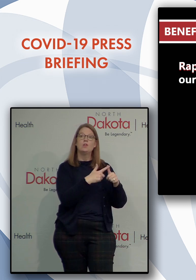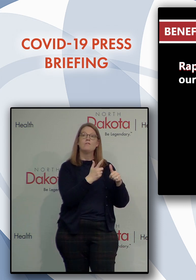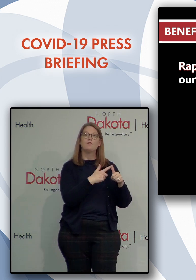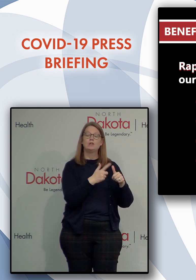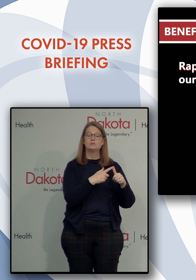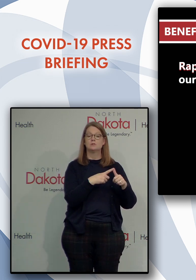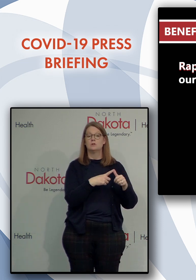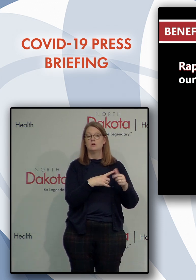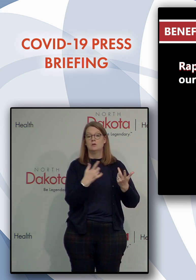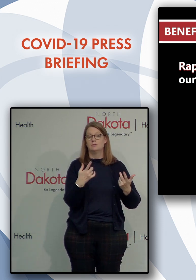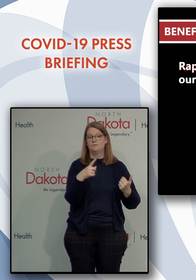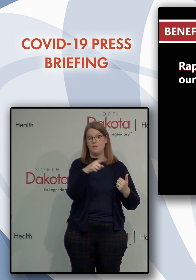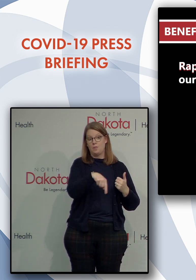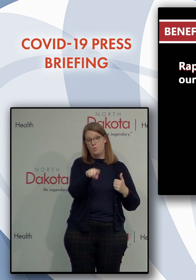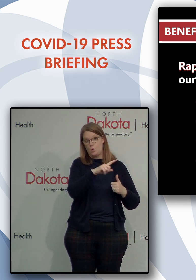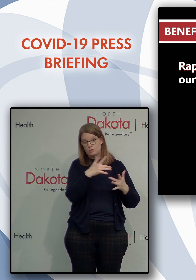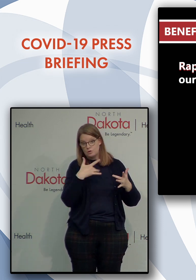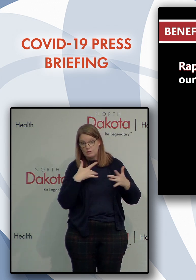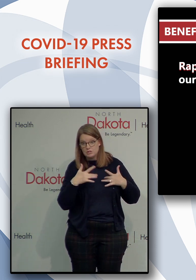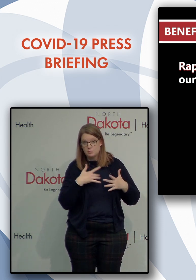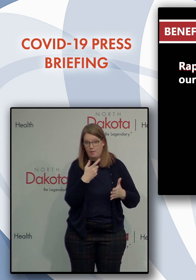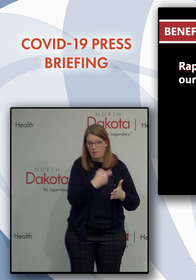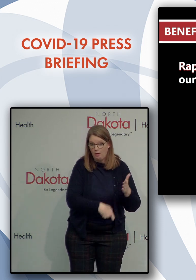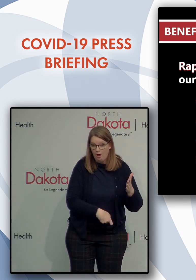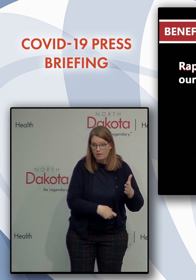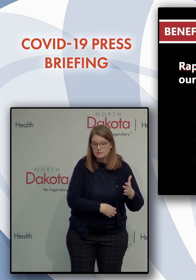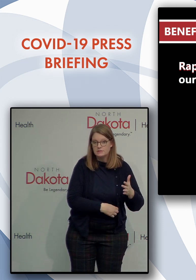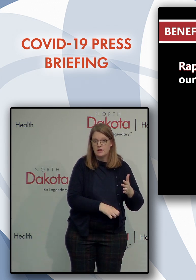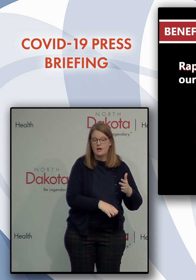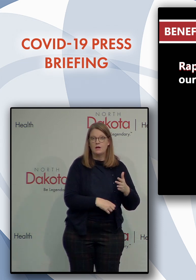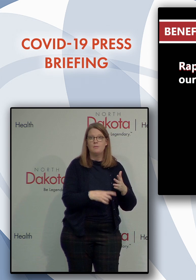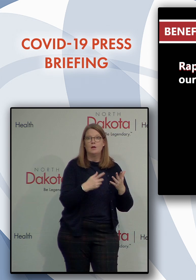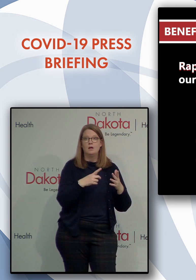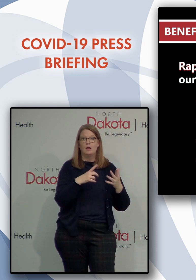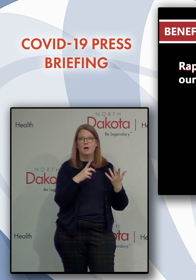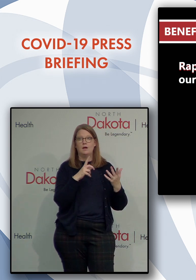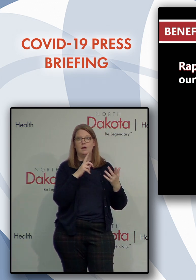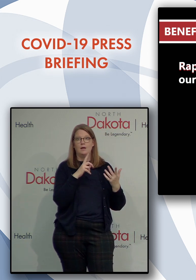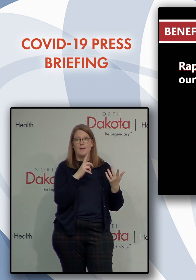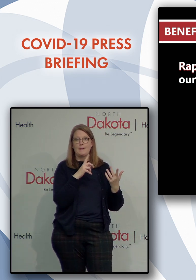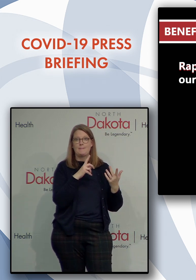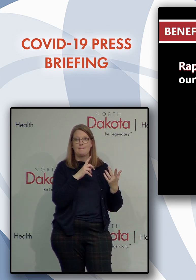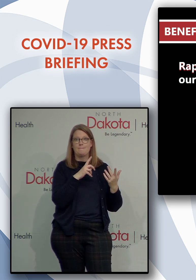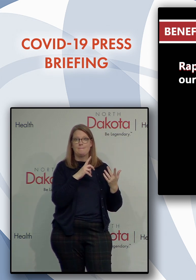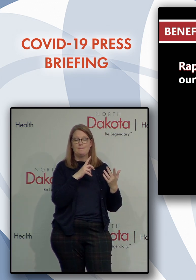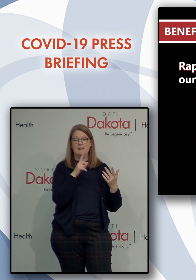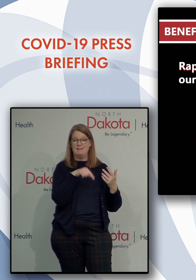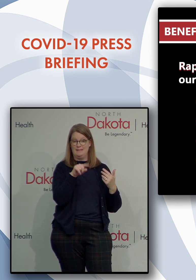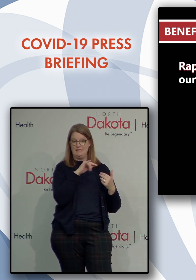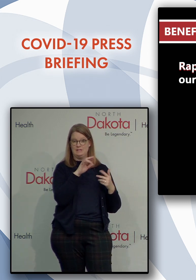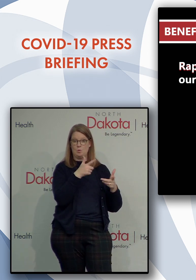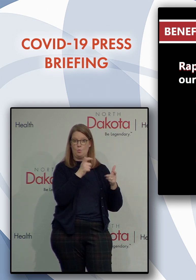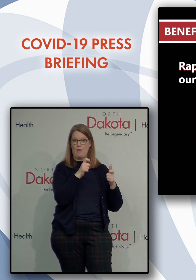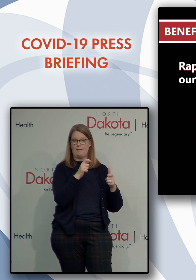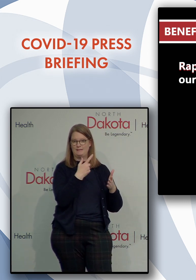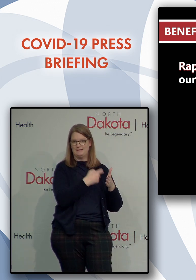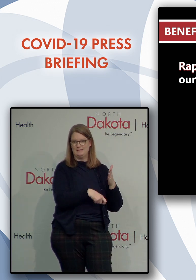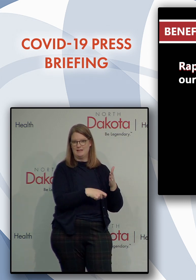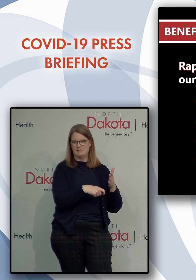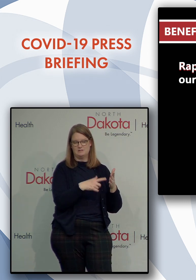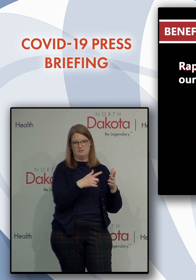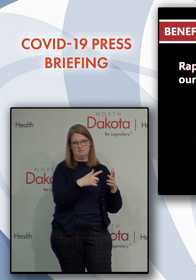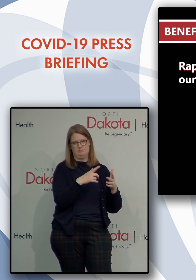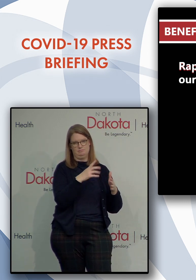for those that are concerned about the cost of the response. These rapid tests are far lower cost. Some of